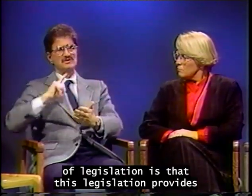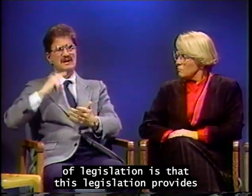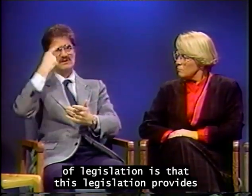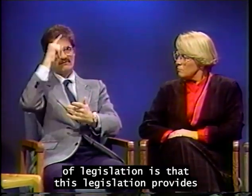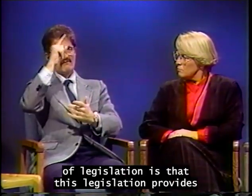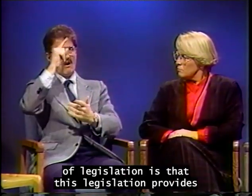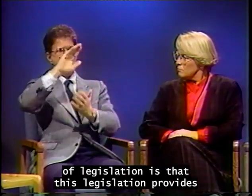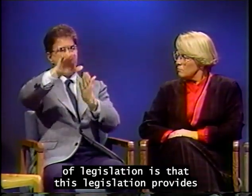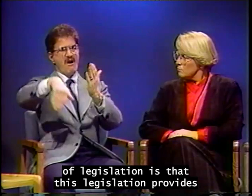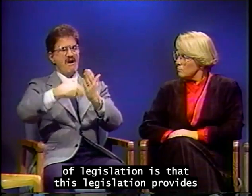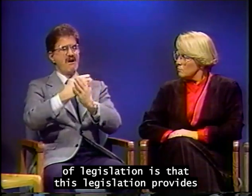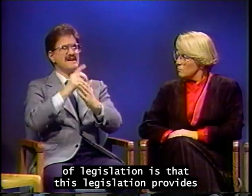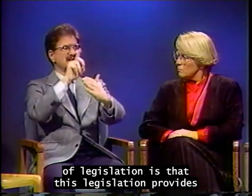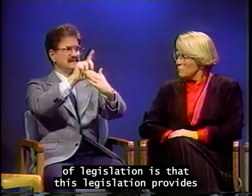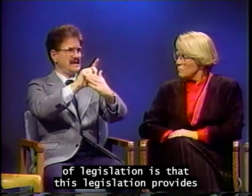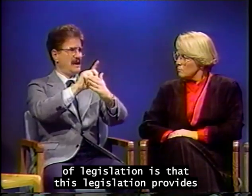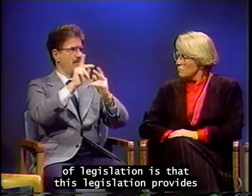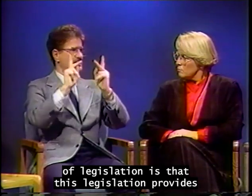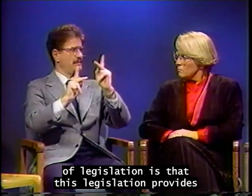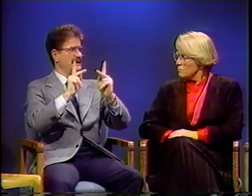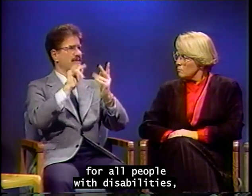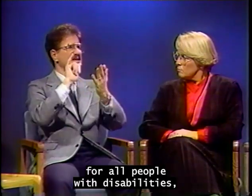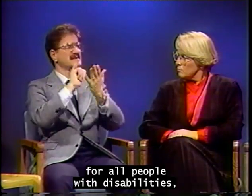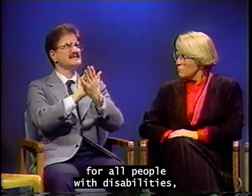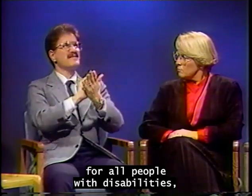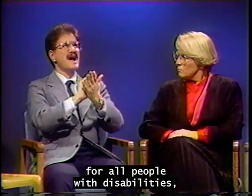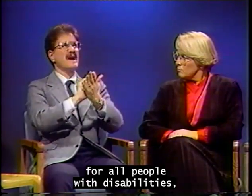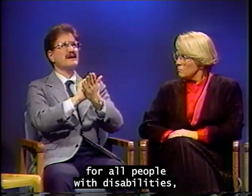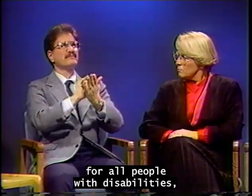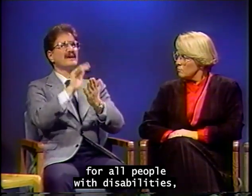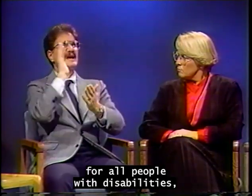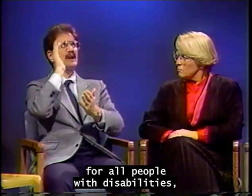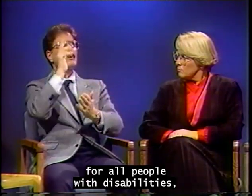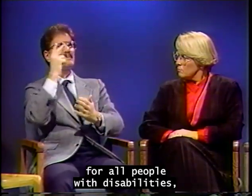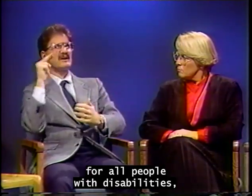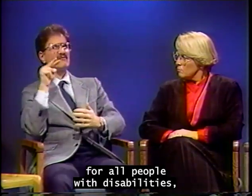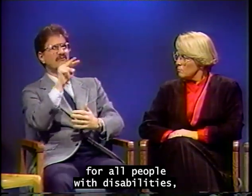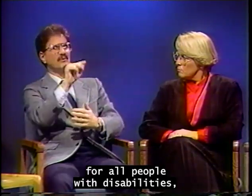legislation is that this legislation provides for all people with disabilities